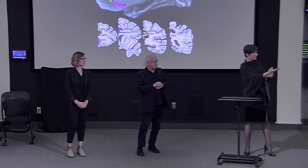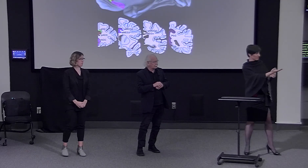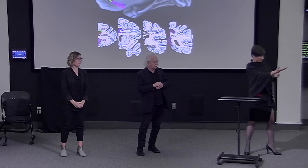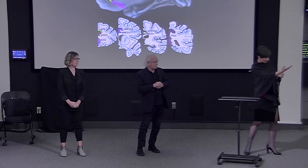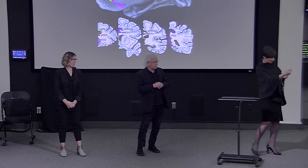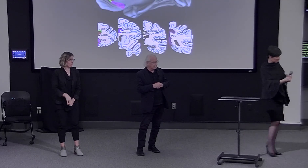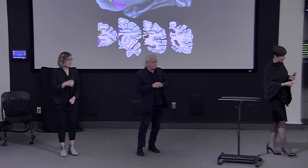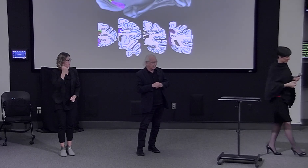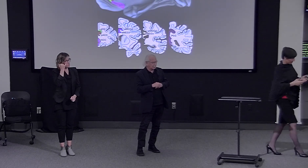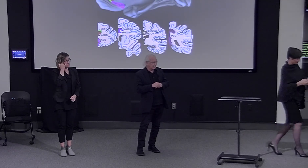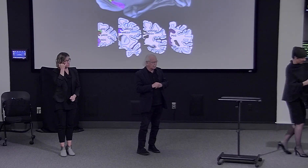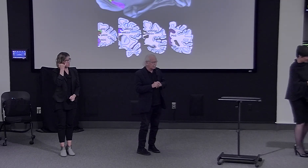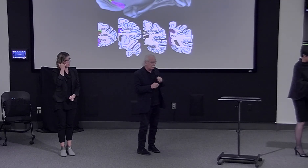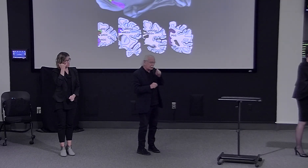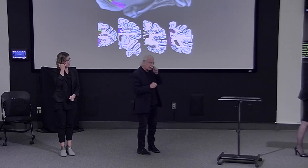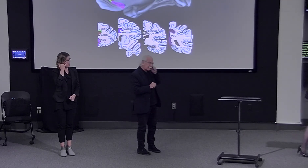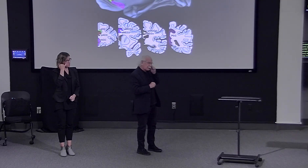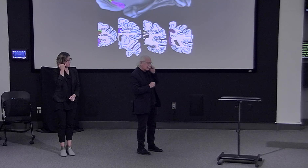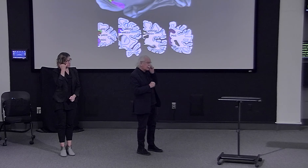Any other questions?